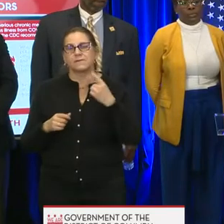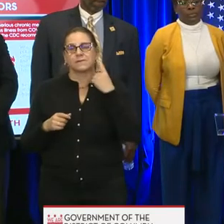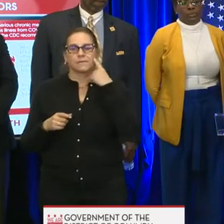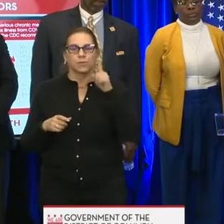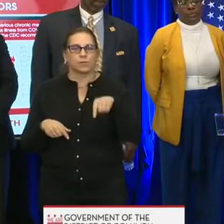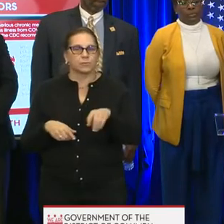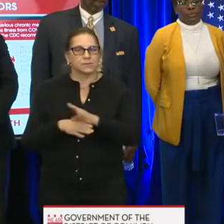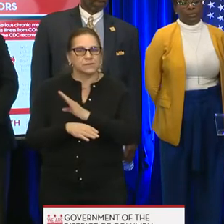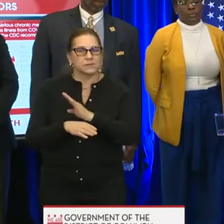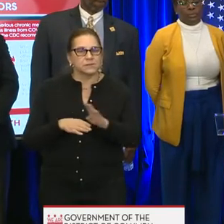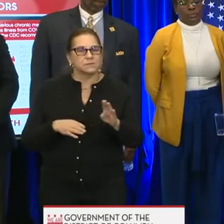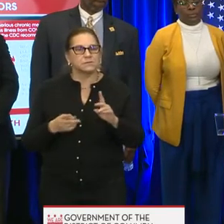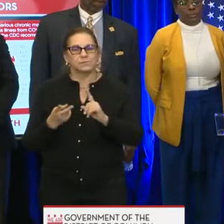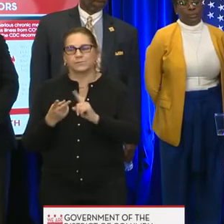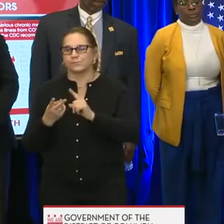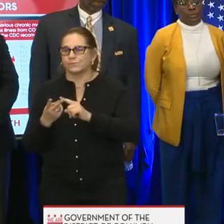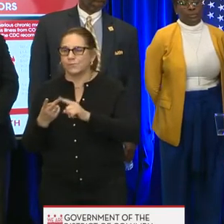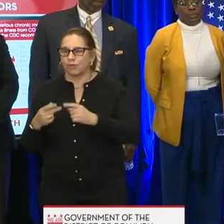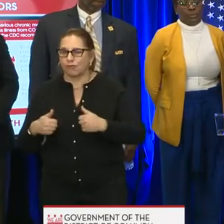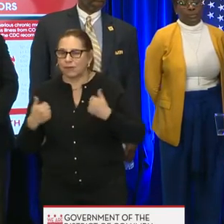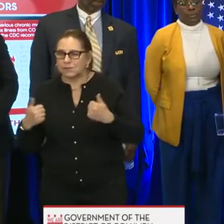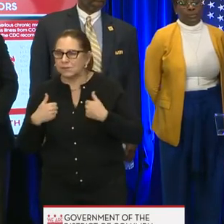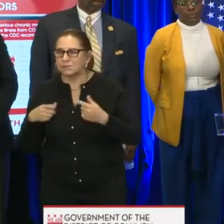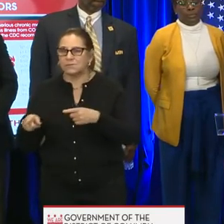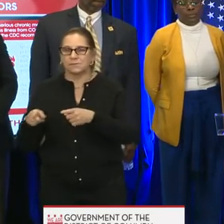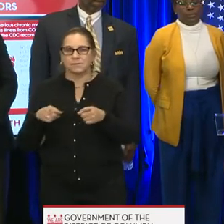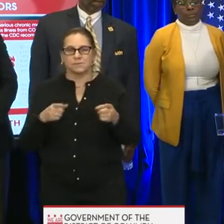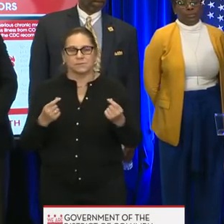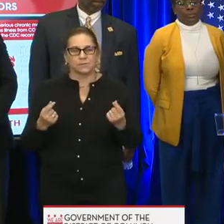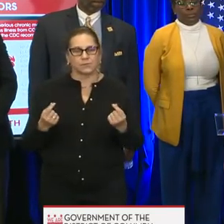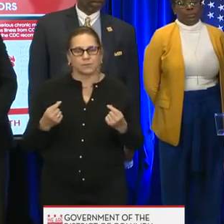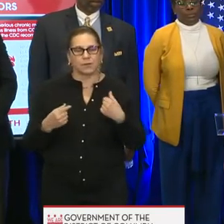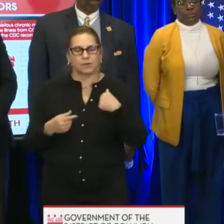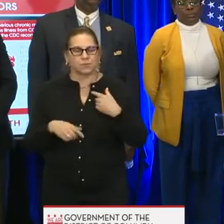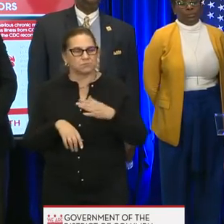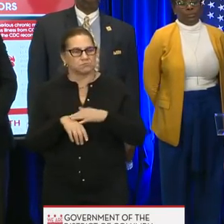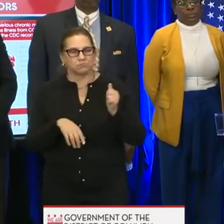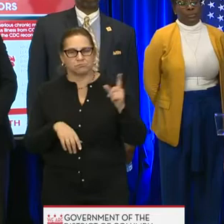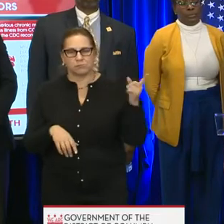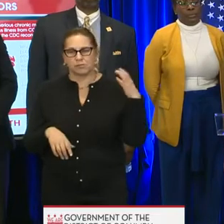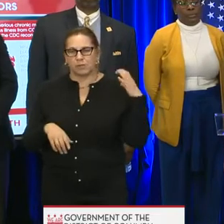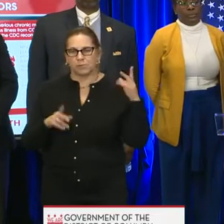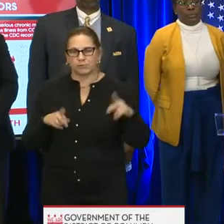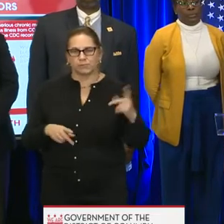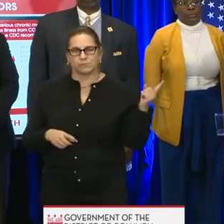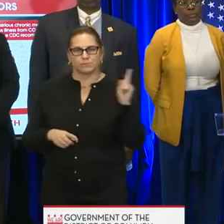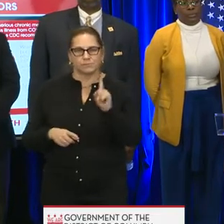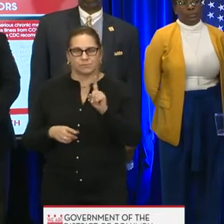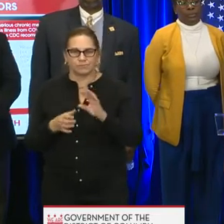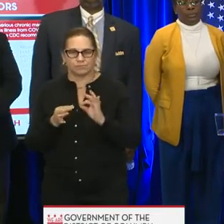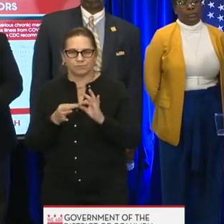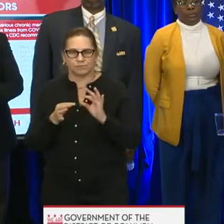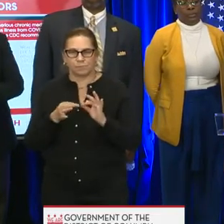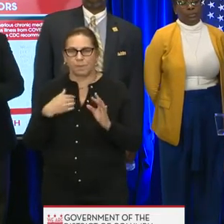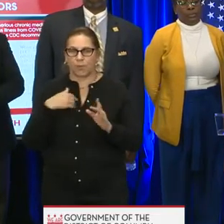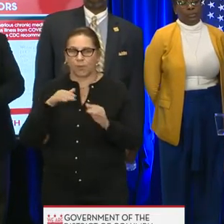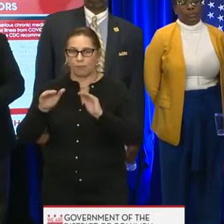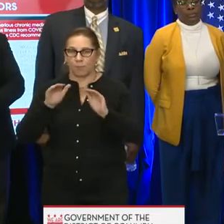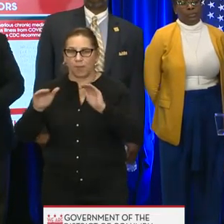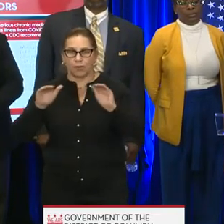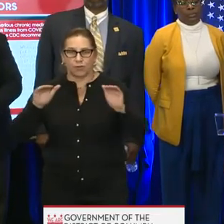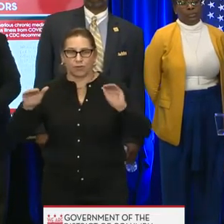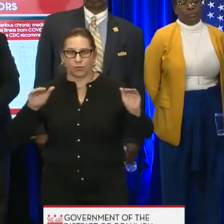to introducing Chairman Mendelson in just a moment. Let me also continue to remind you to keep checking